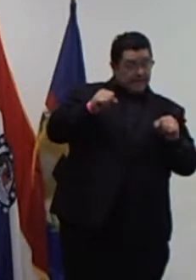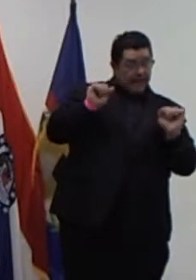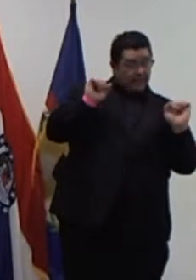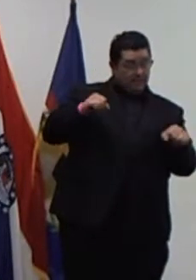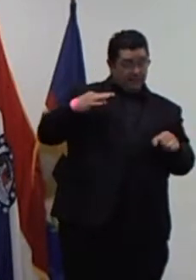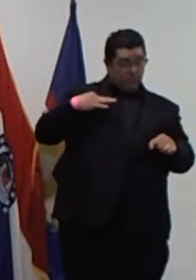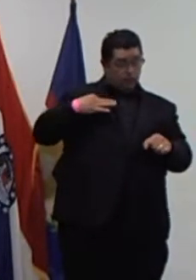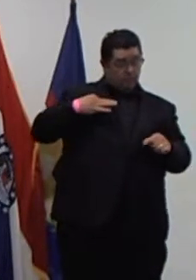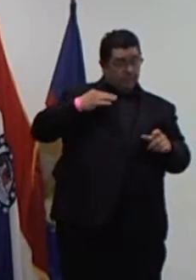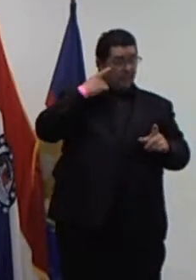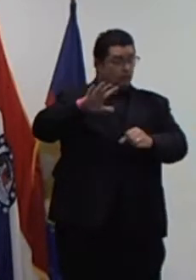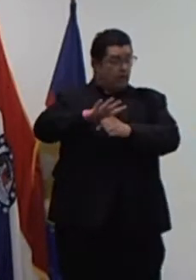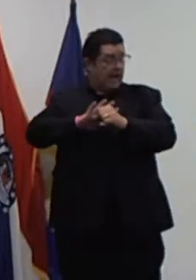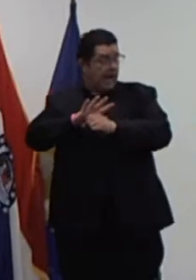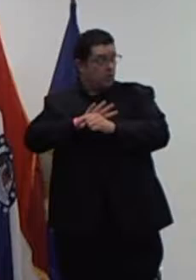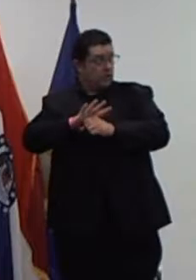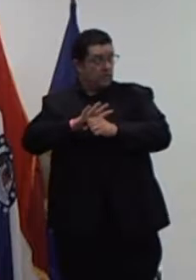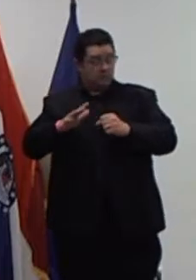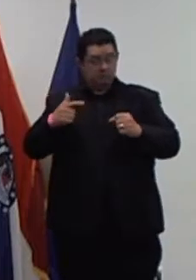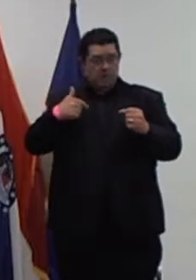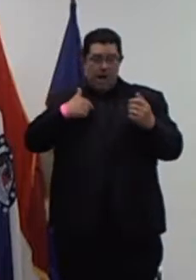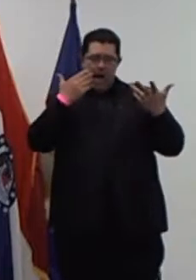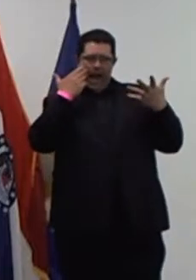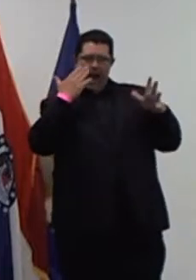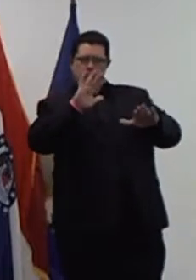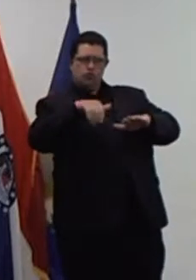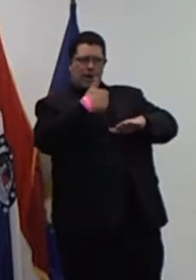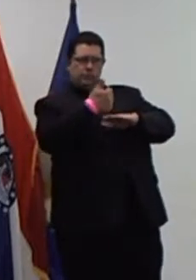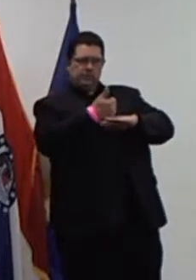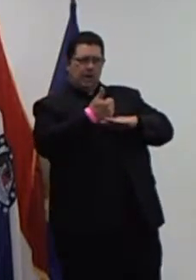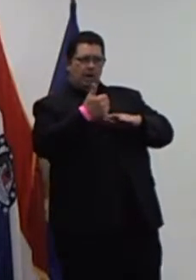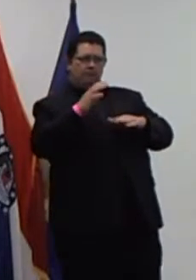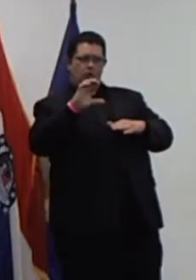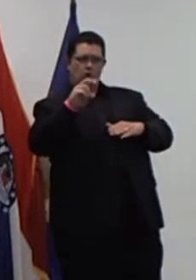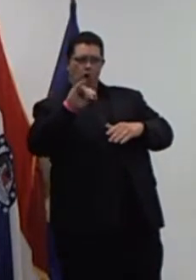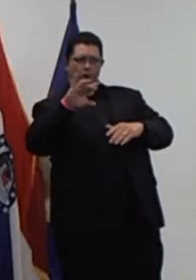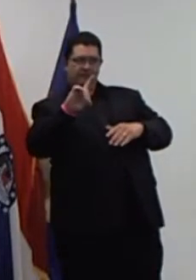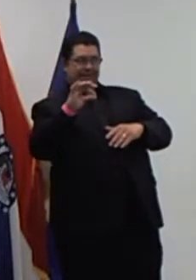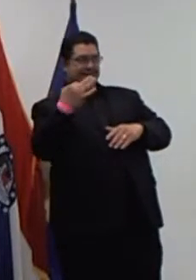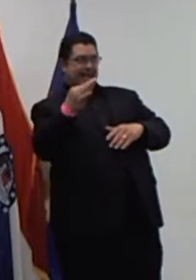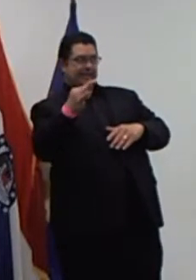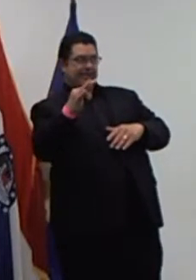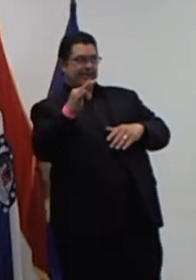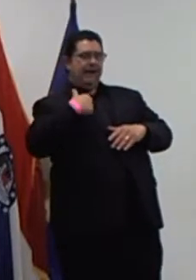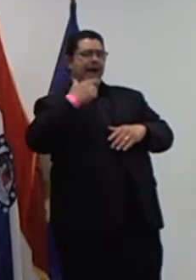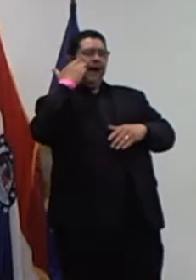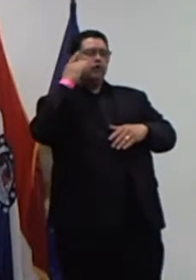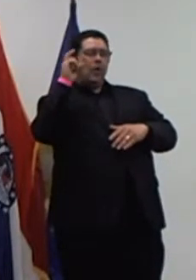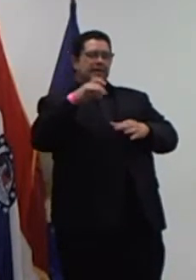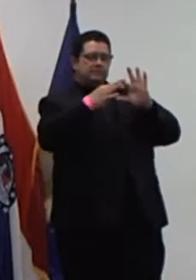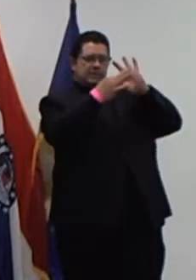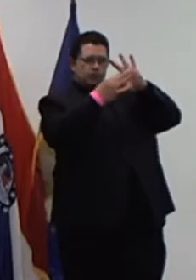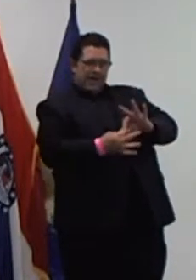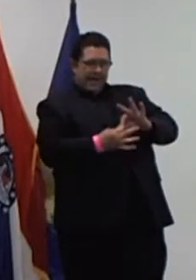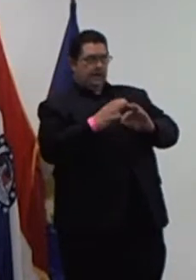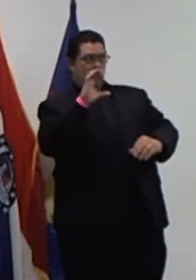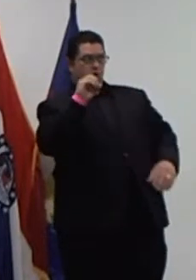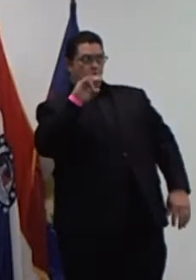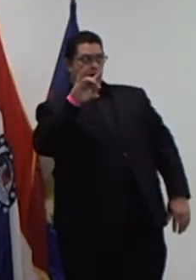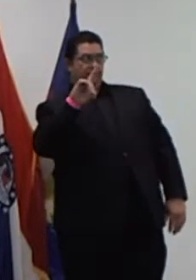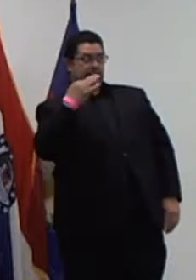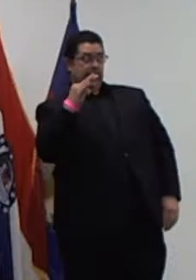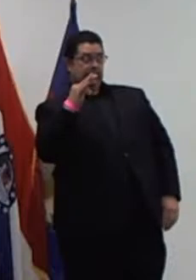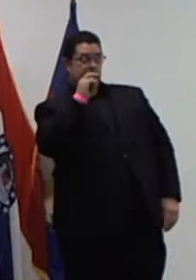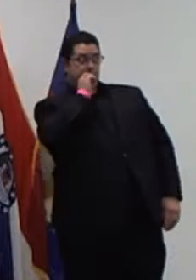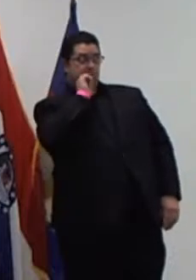set up on how they're distributing the money on the COVID-19. I know it has to be COVID-19 related, period. So I